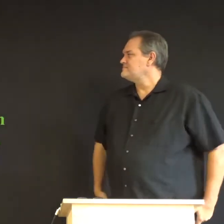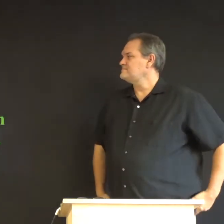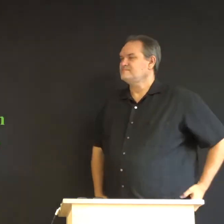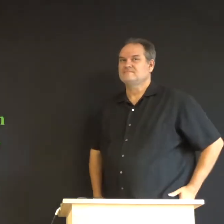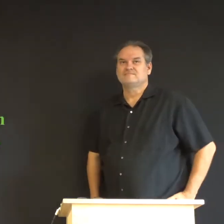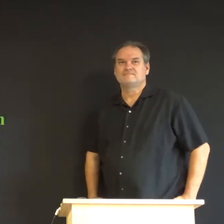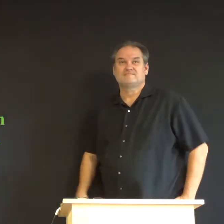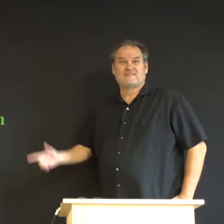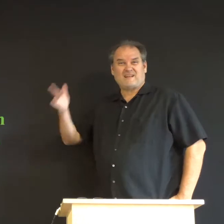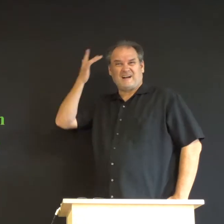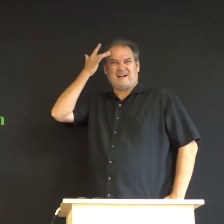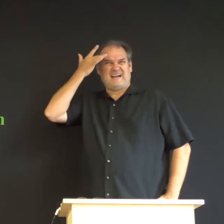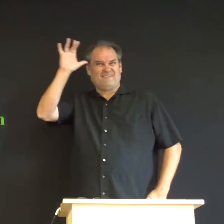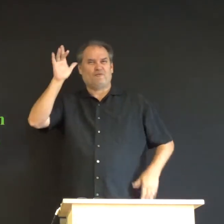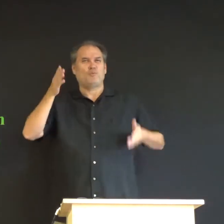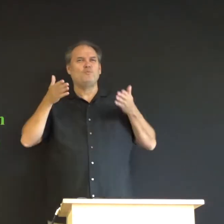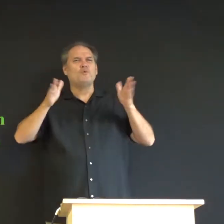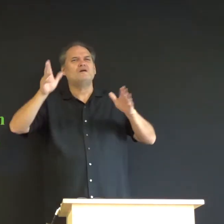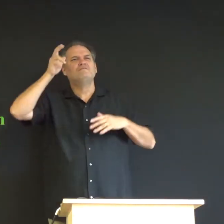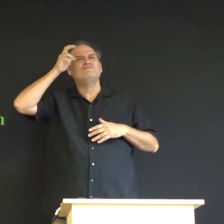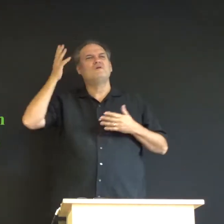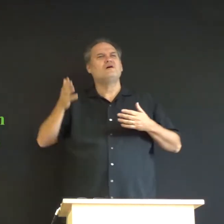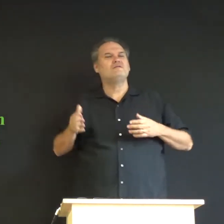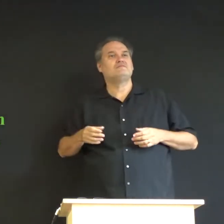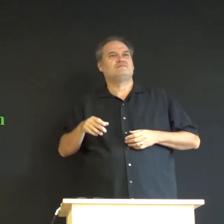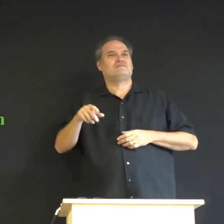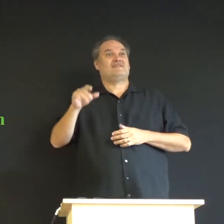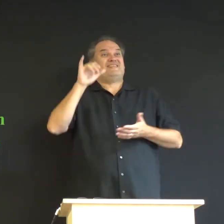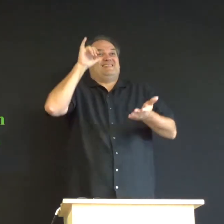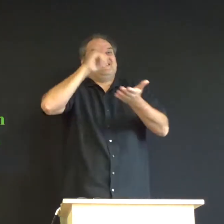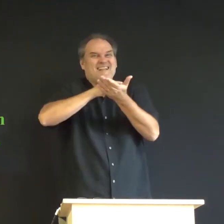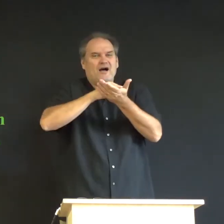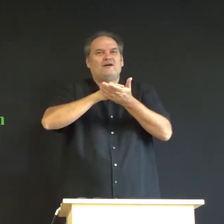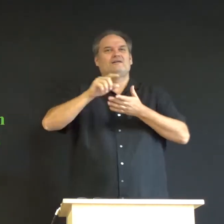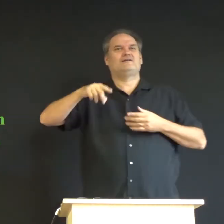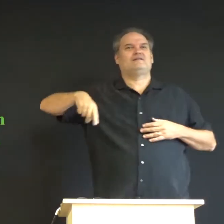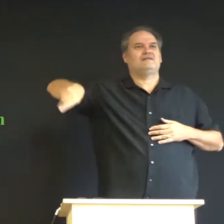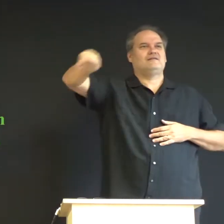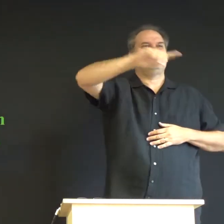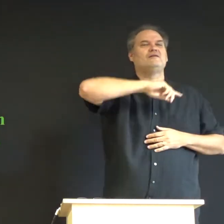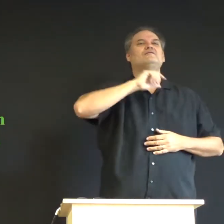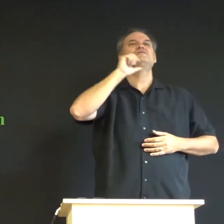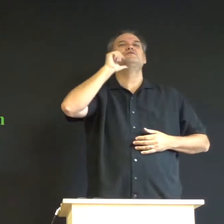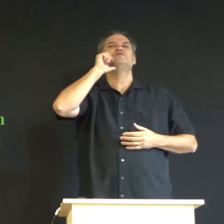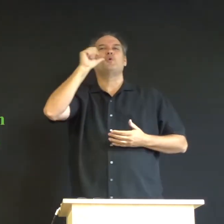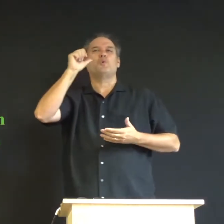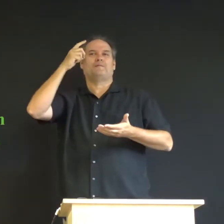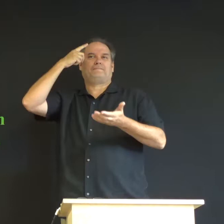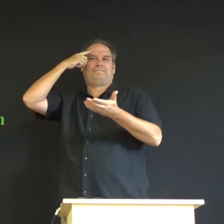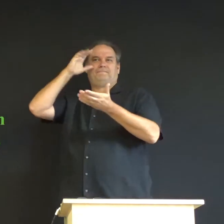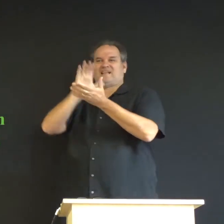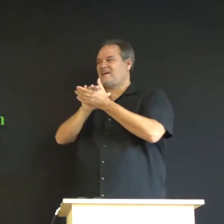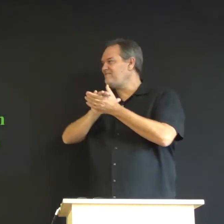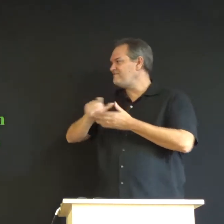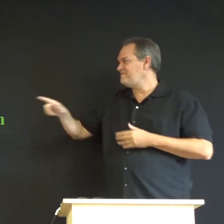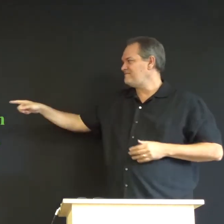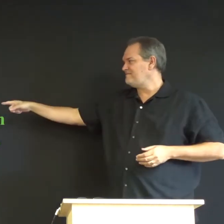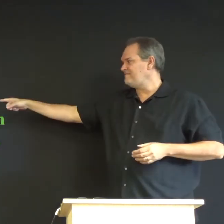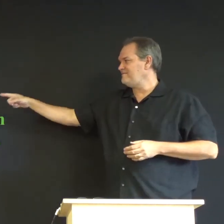Because here's a strategy. Cleverest way he does not exist of believing that he has